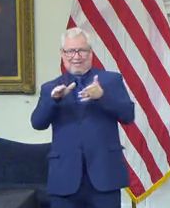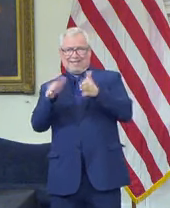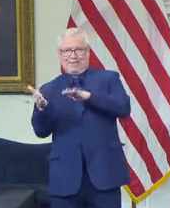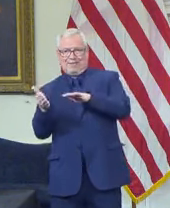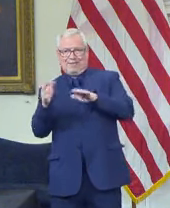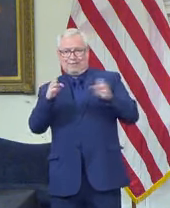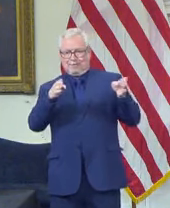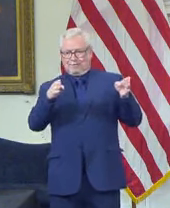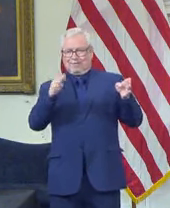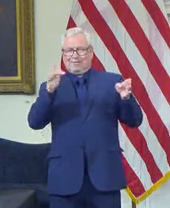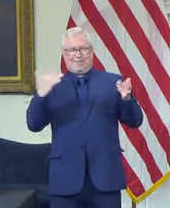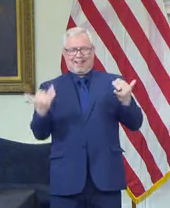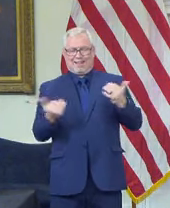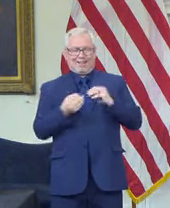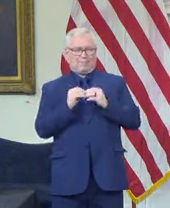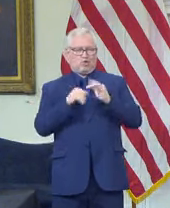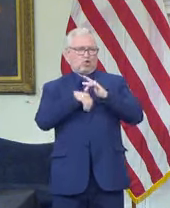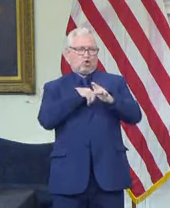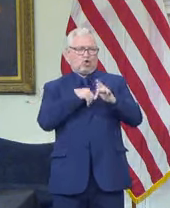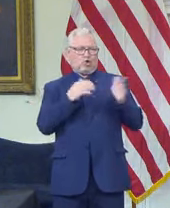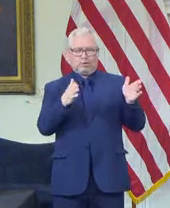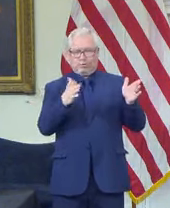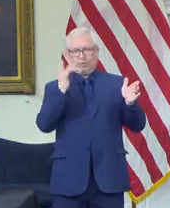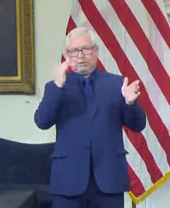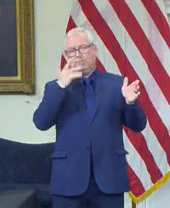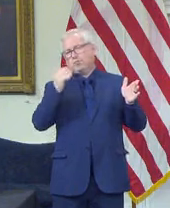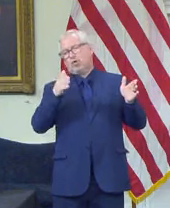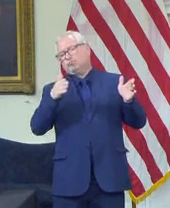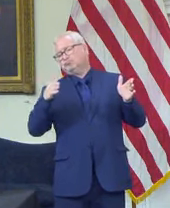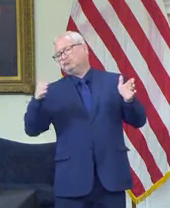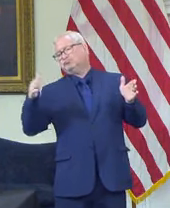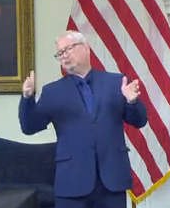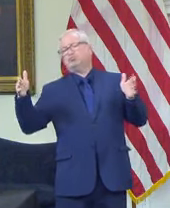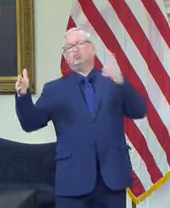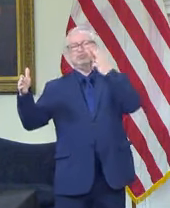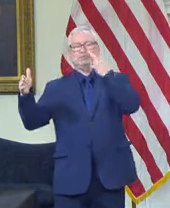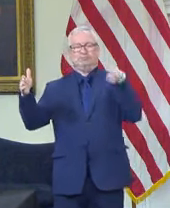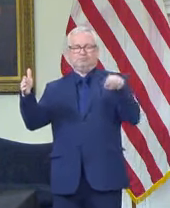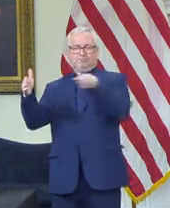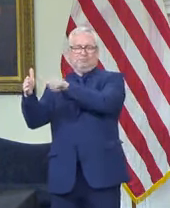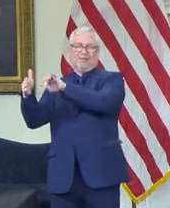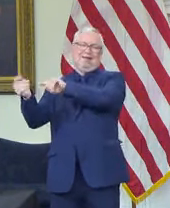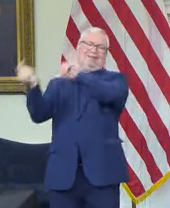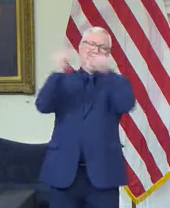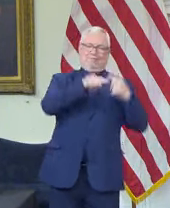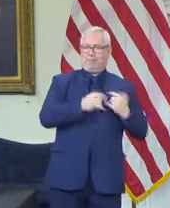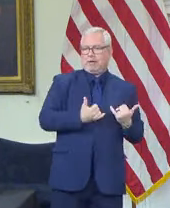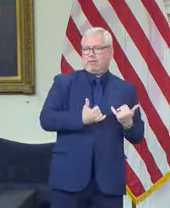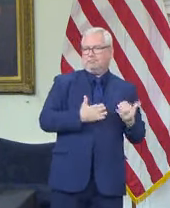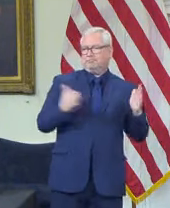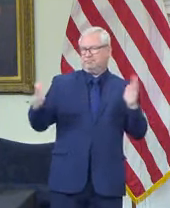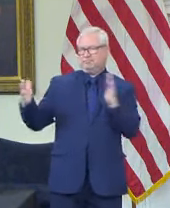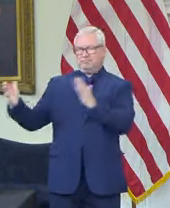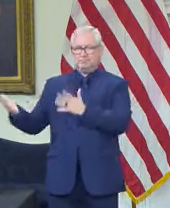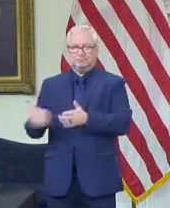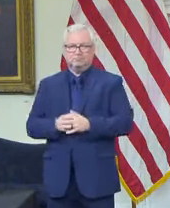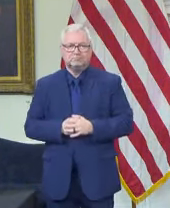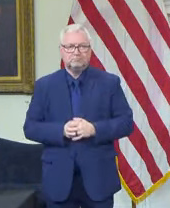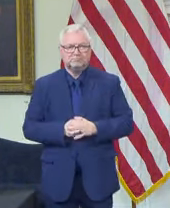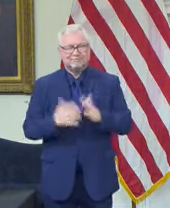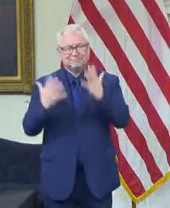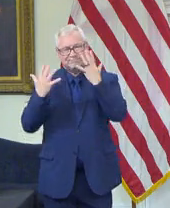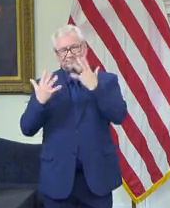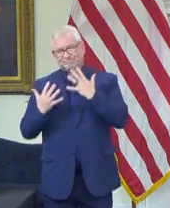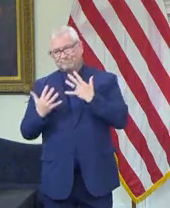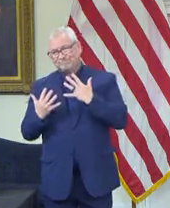decline, along with all of the other metrics. Sadly, the vast majority of deaths continue to be